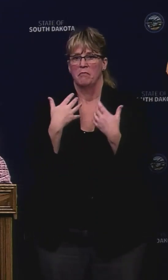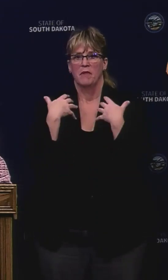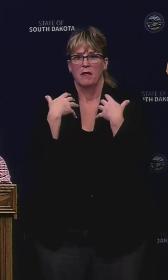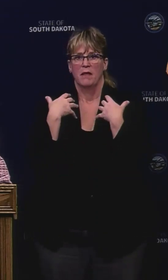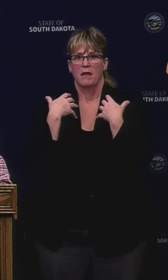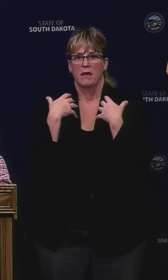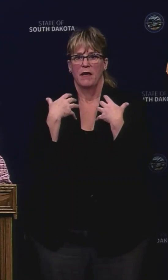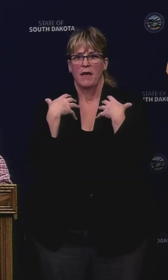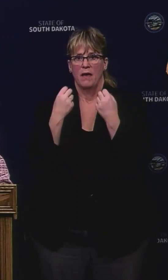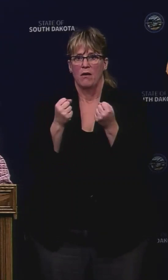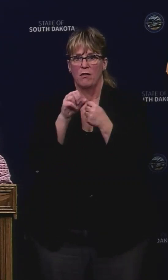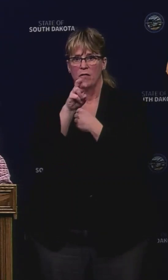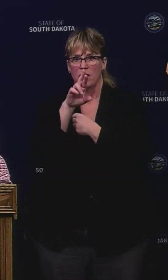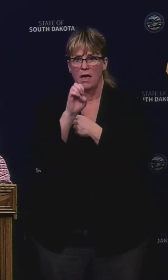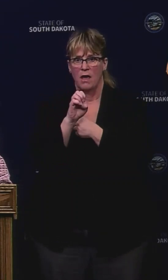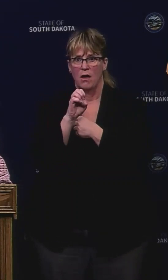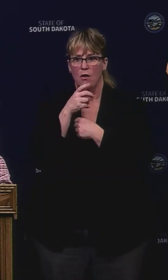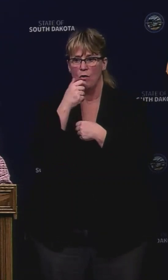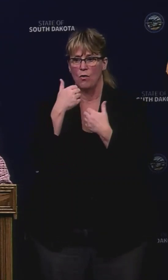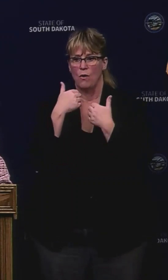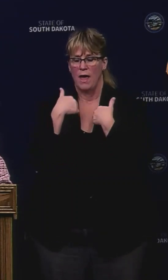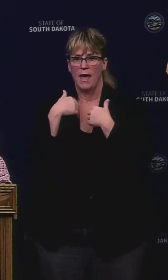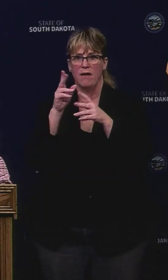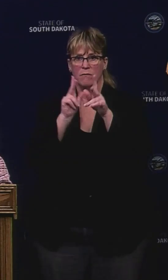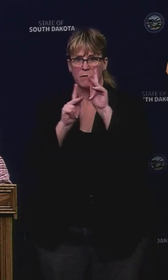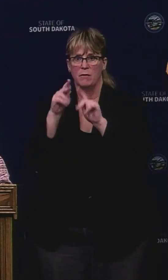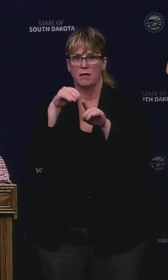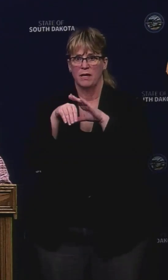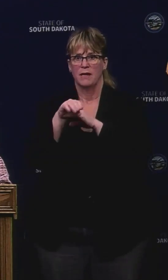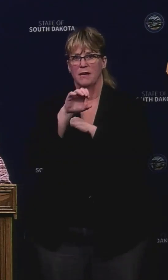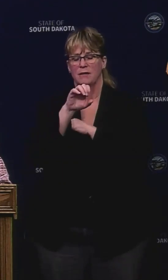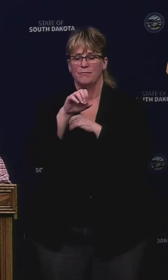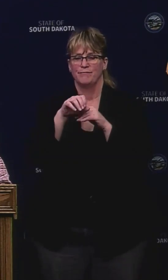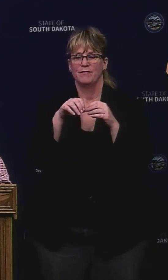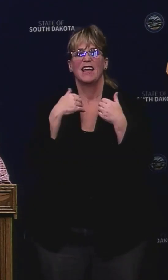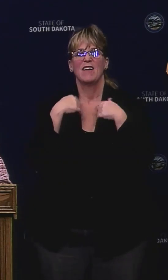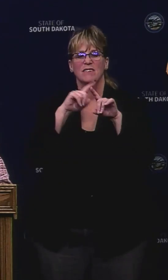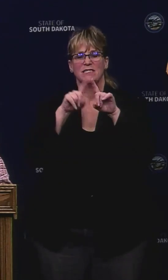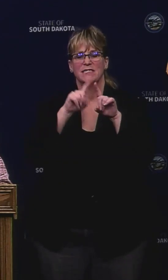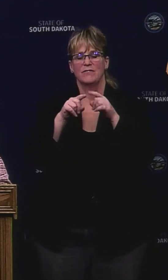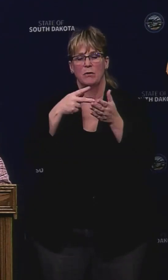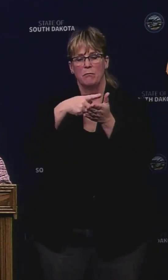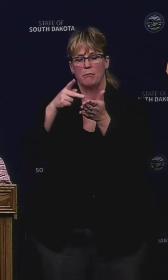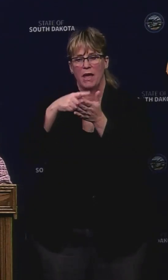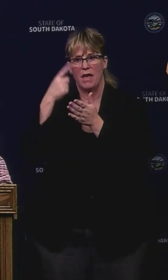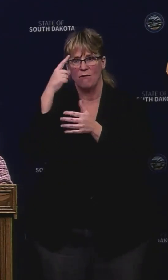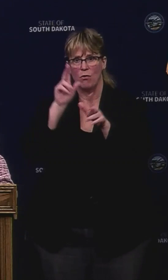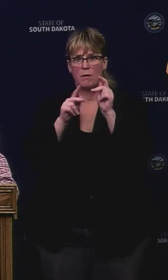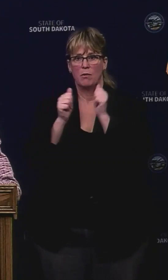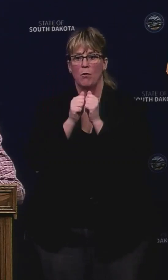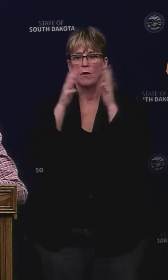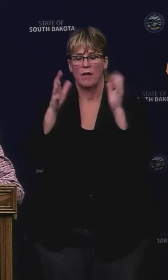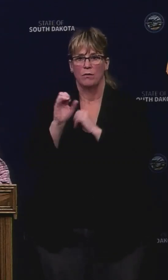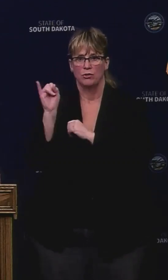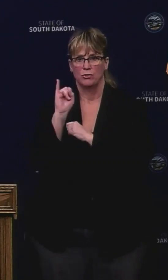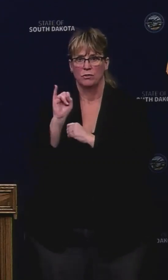across the state that serve people on a sliding fee scale, and so that would be a resource for folks without insurance as well.